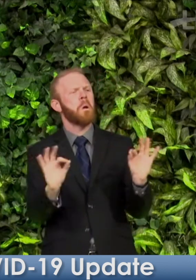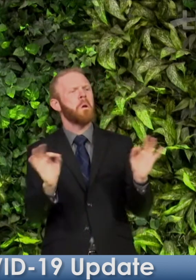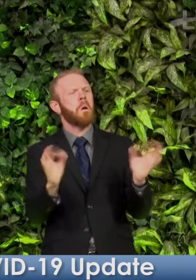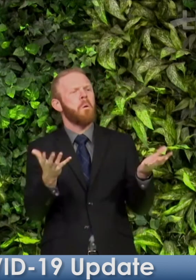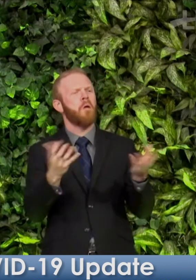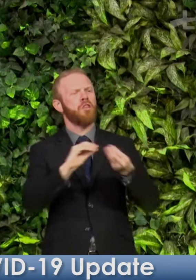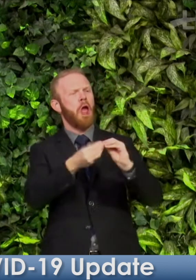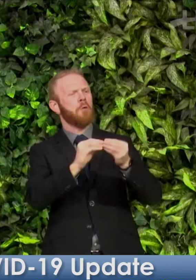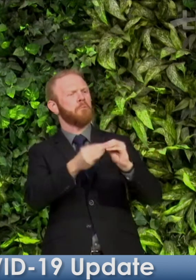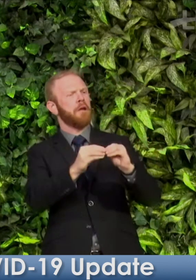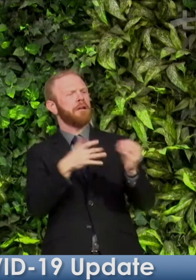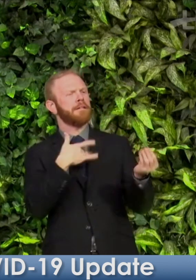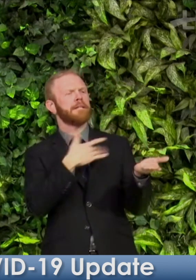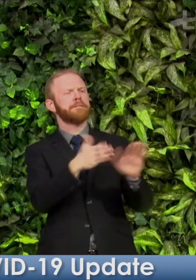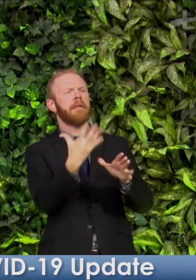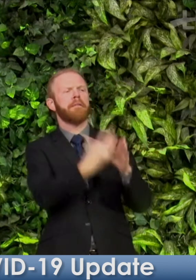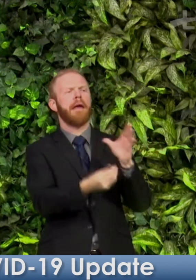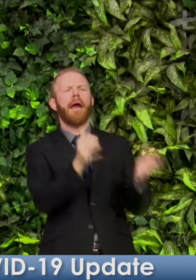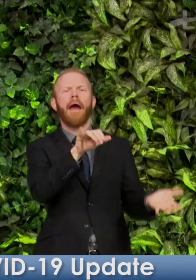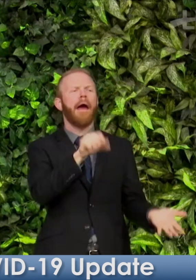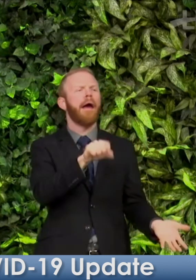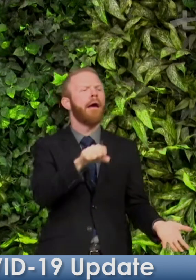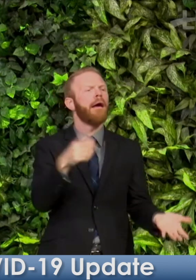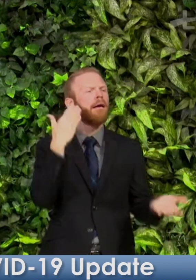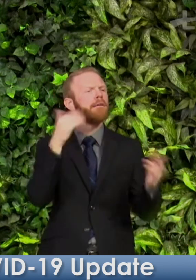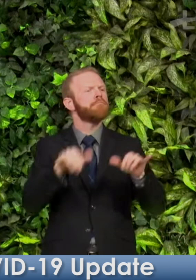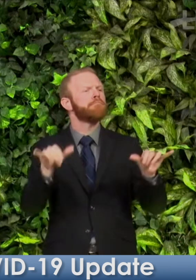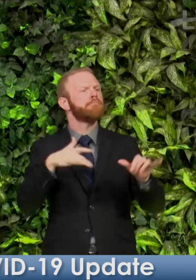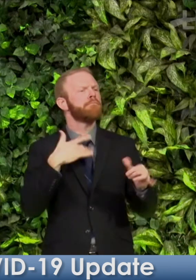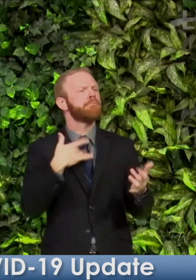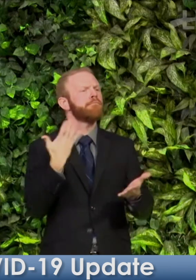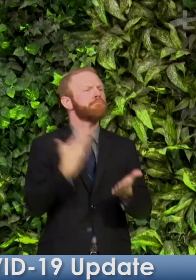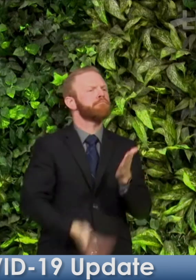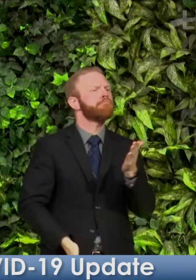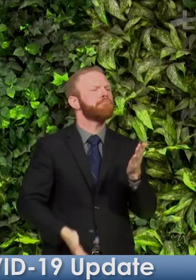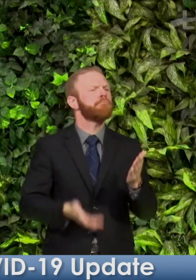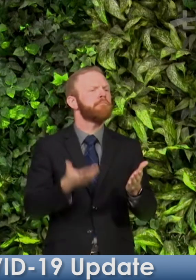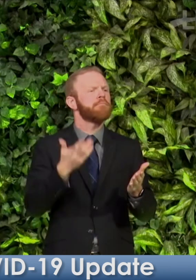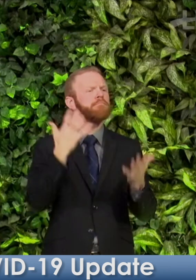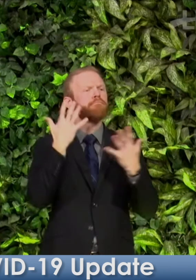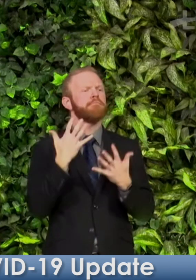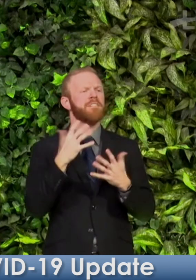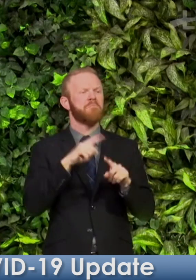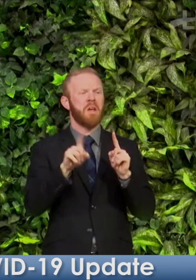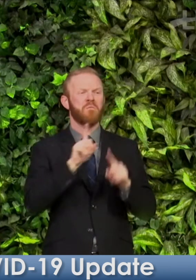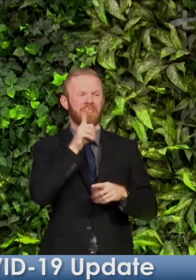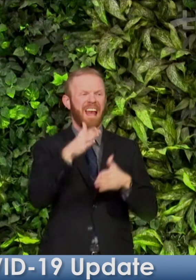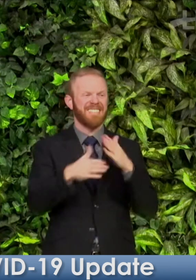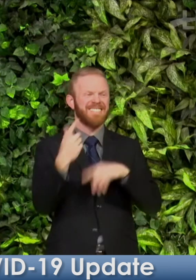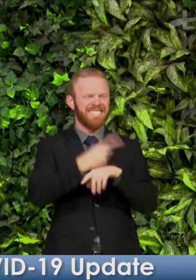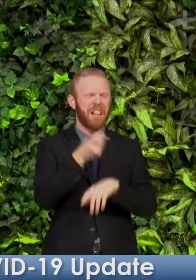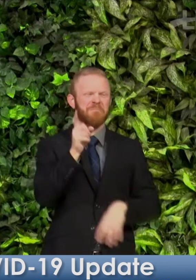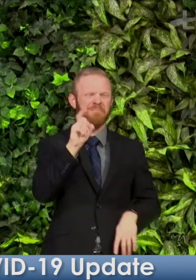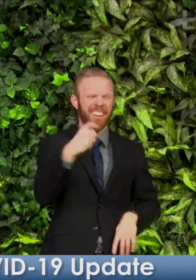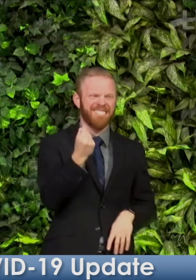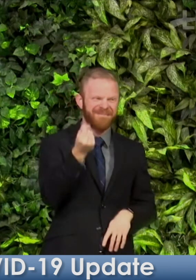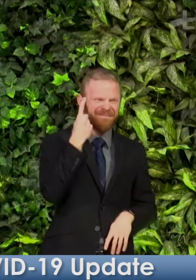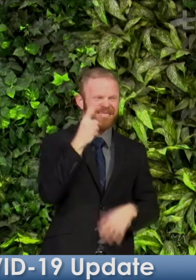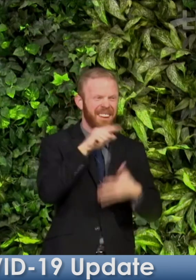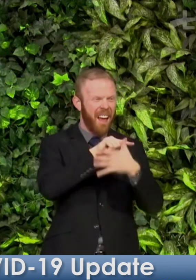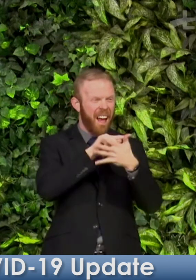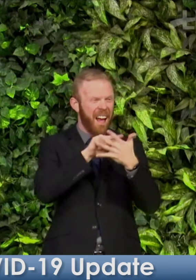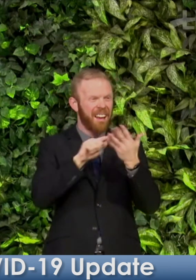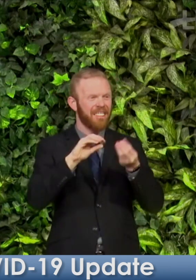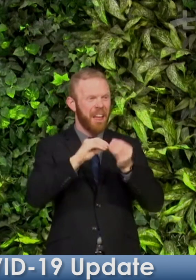about trends and percentages, but at the end of the day, we've got to be mindful that behind every single one of those numbers, a real human